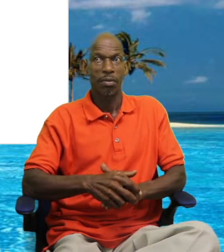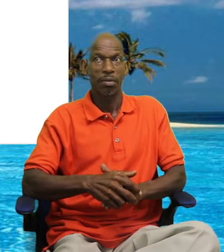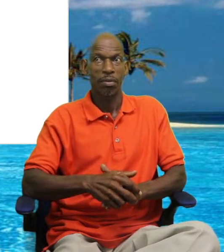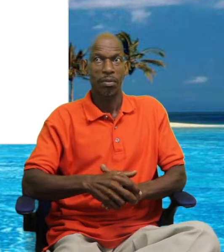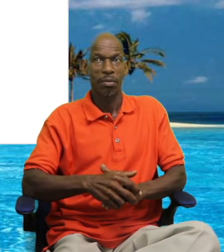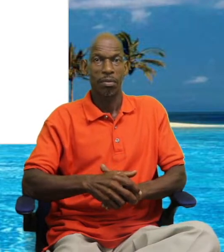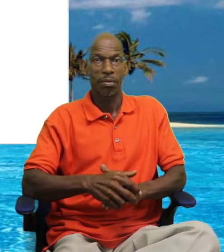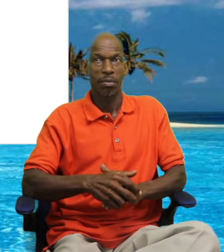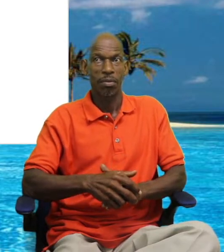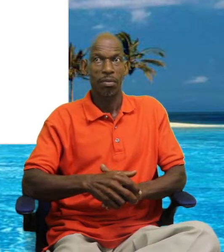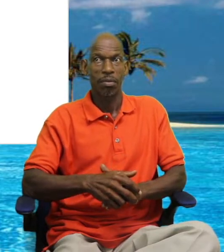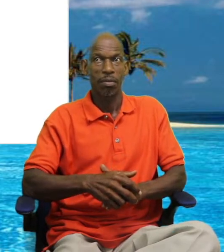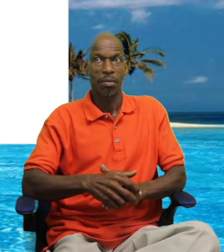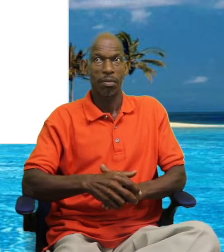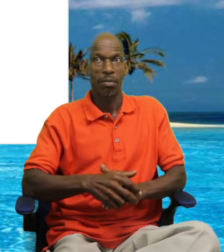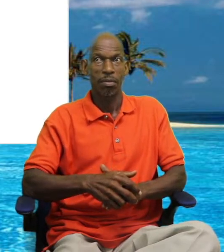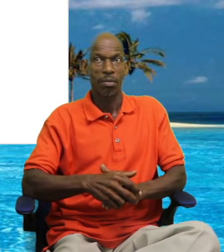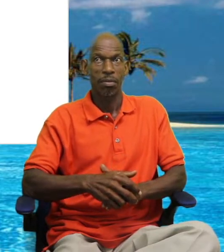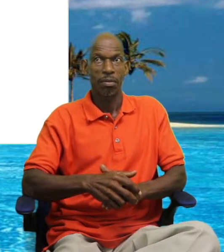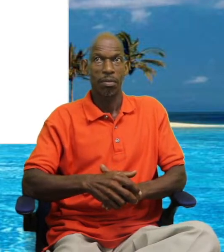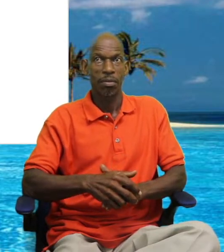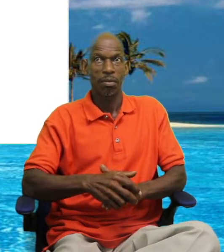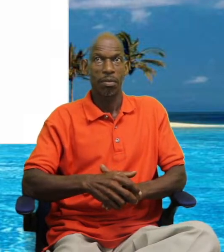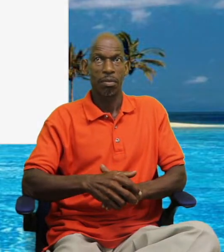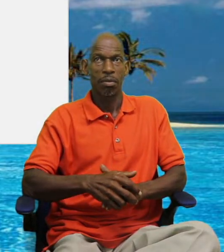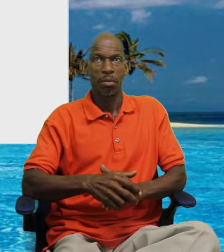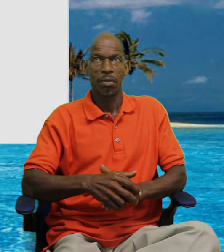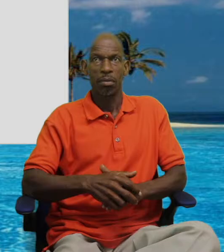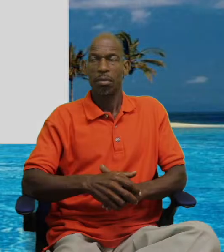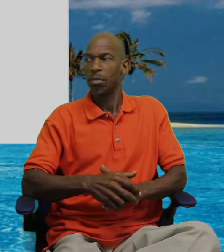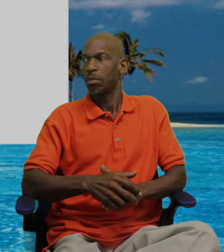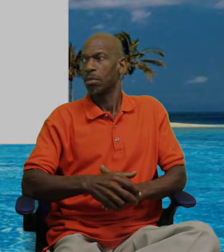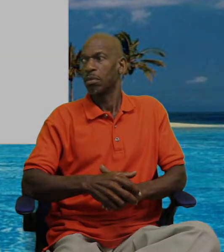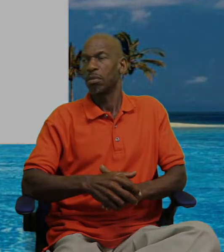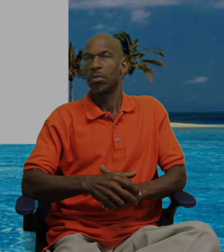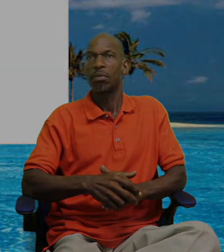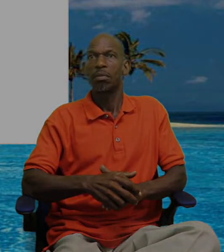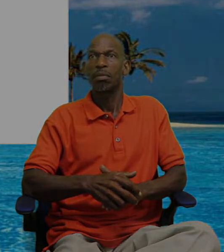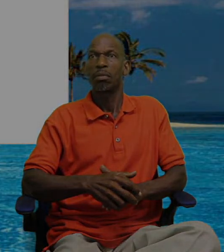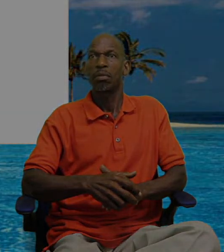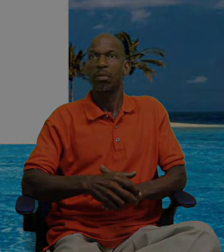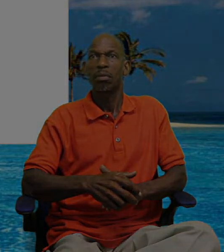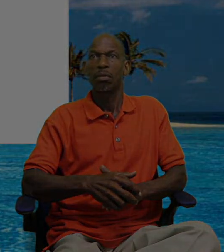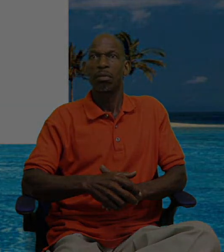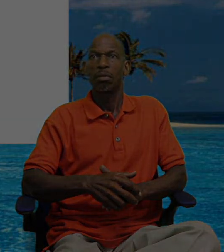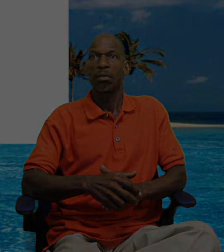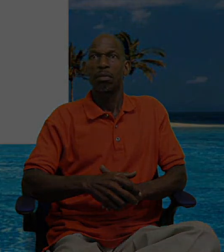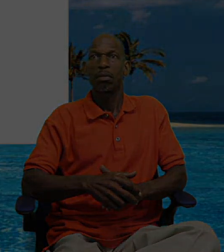Hamadi could come offline now. All right.